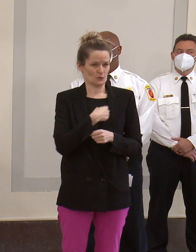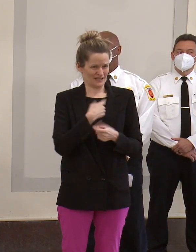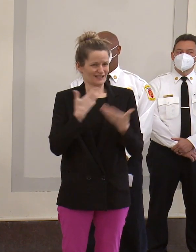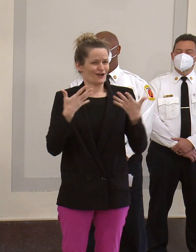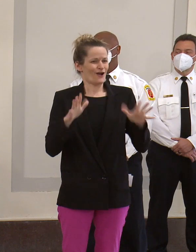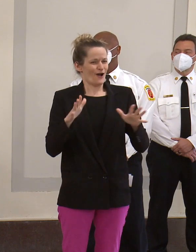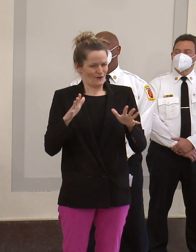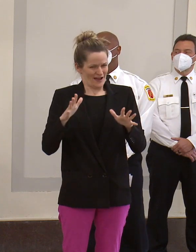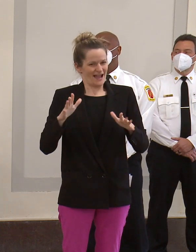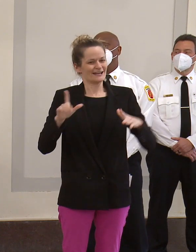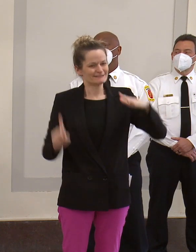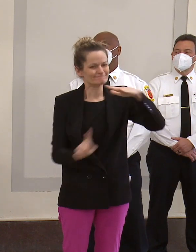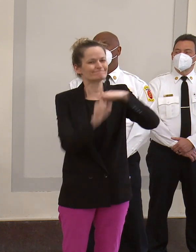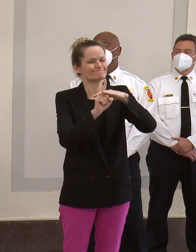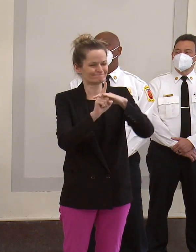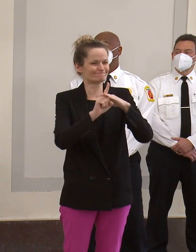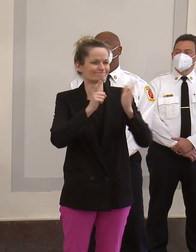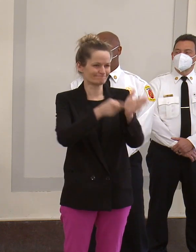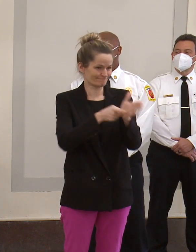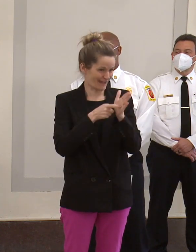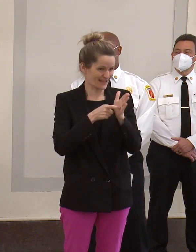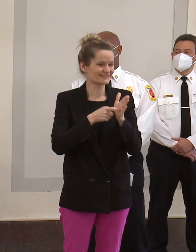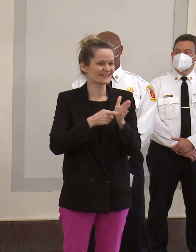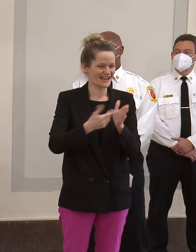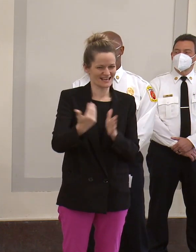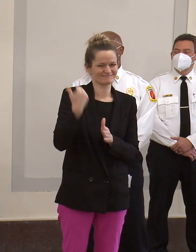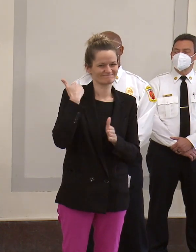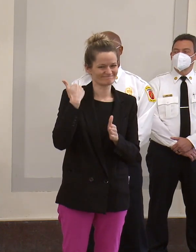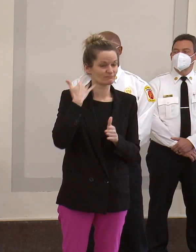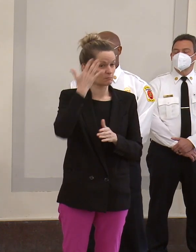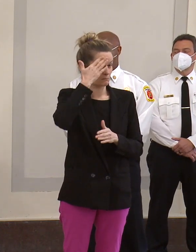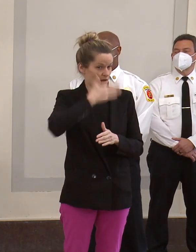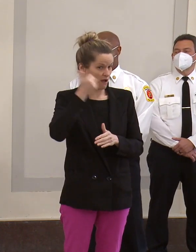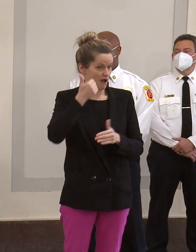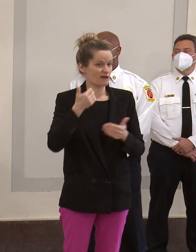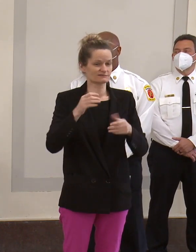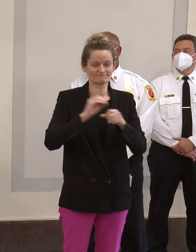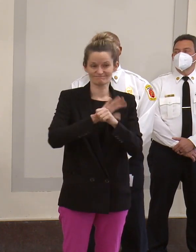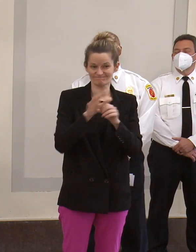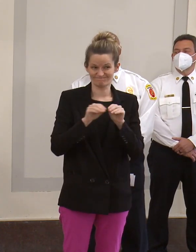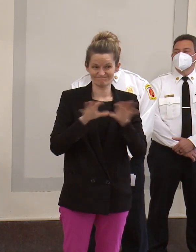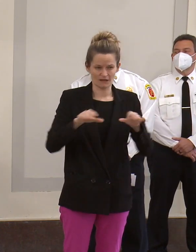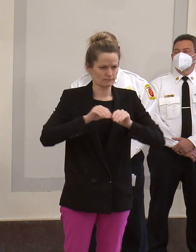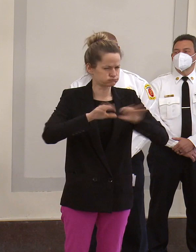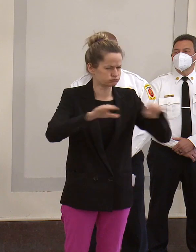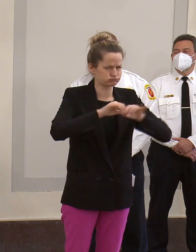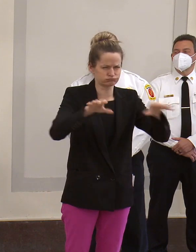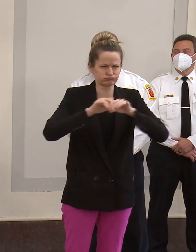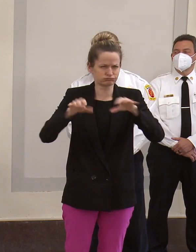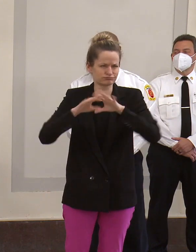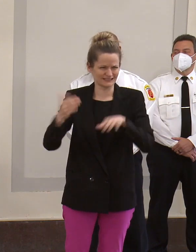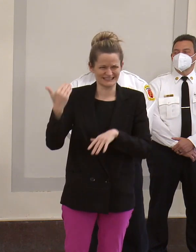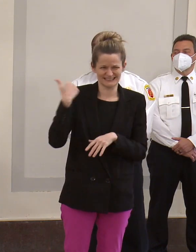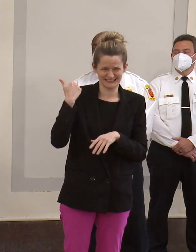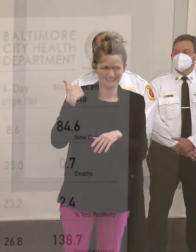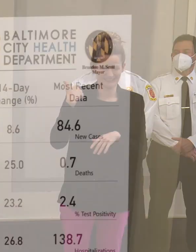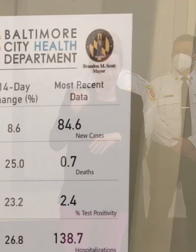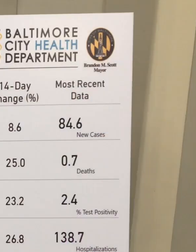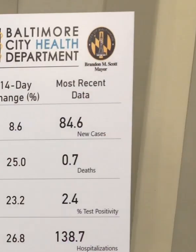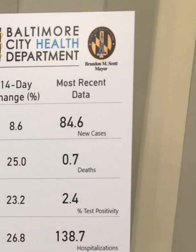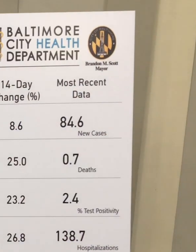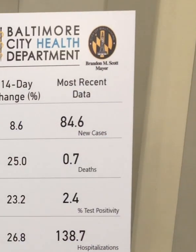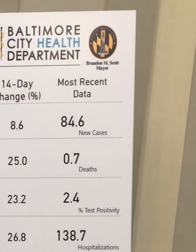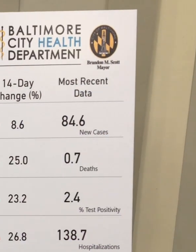continuing to monitor the number of new cases, deaths, percent positivity, and new COVID-19 hospitalizations in Baltimore